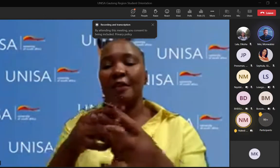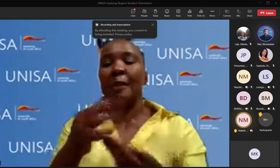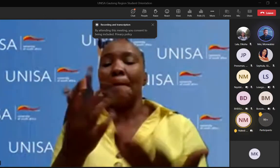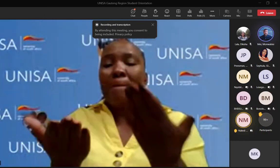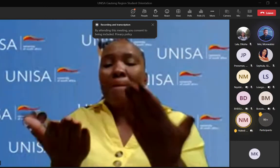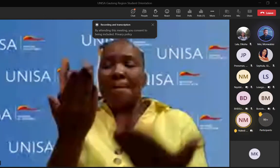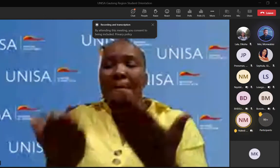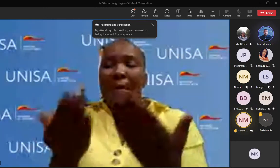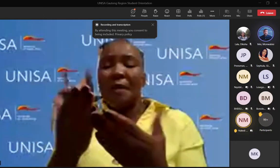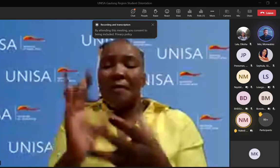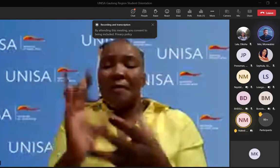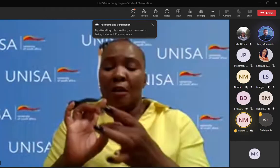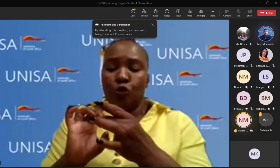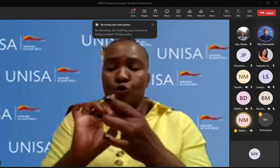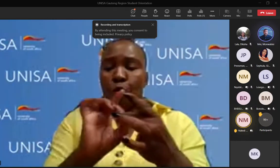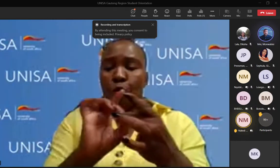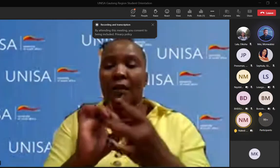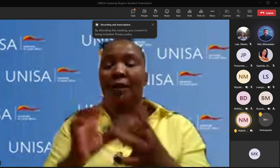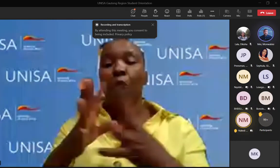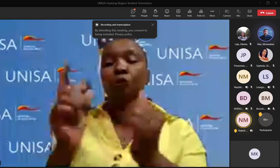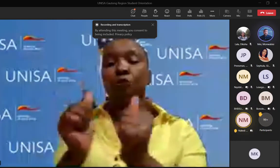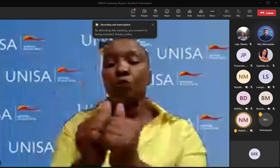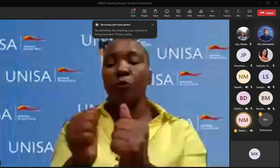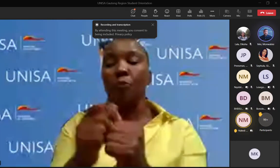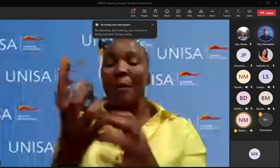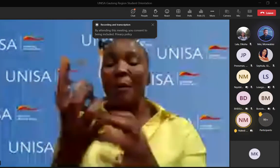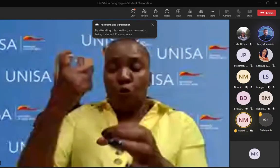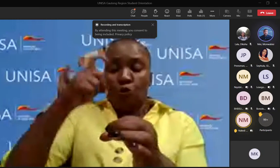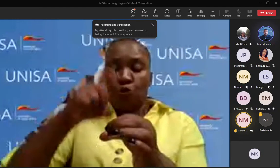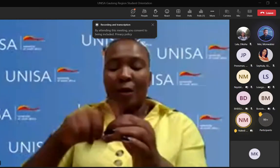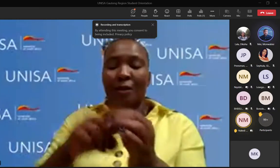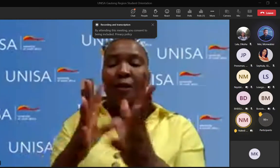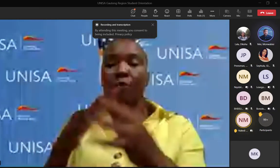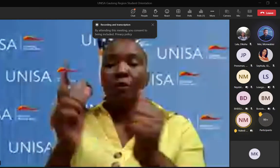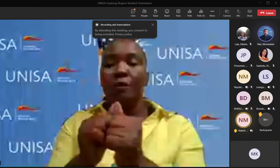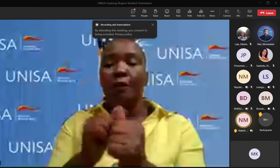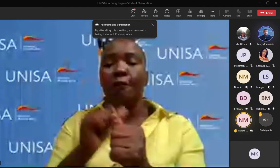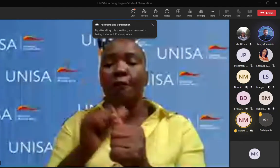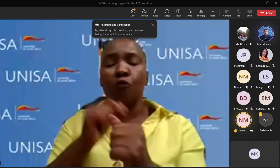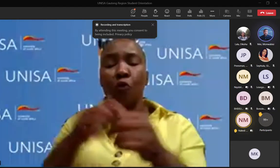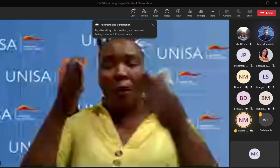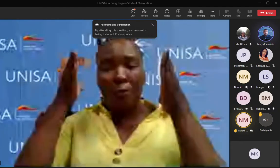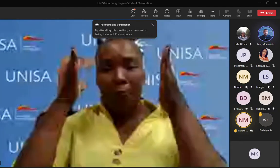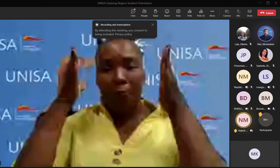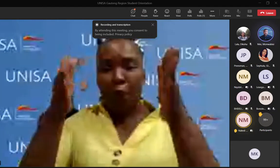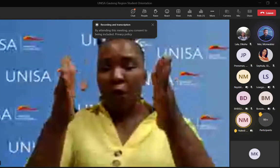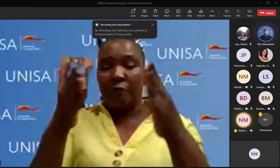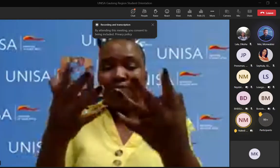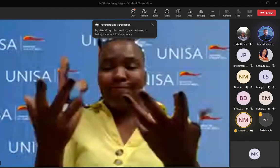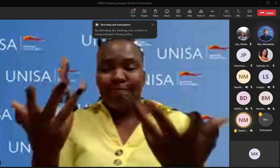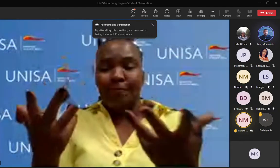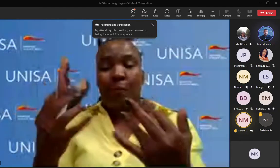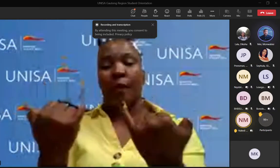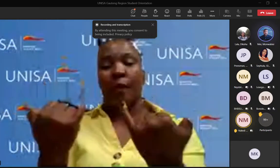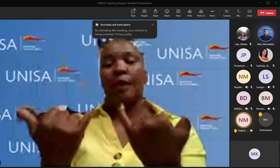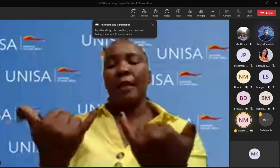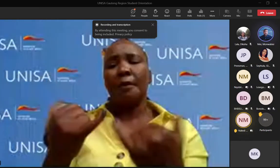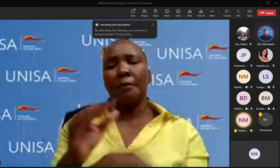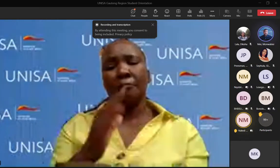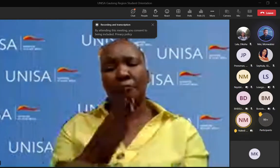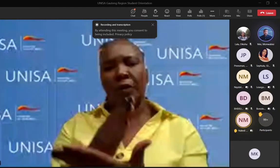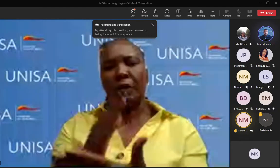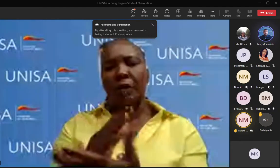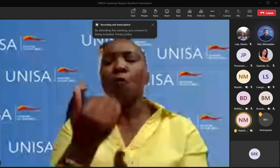joined the the workshop but you're not listening you know if you're not paying attention you won't know which currency who is